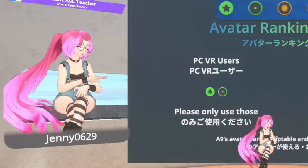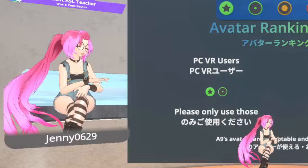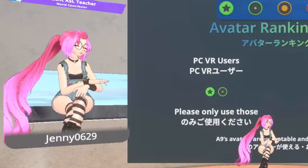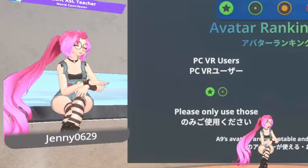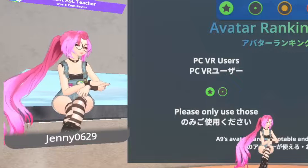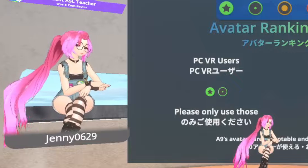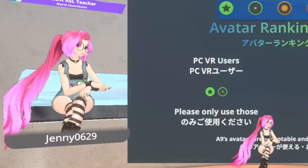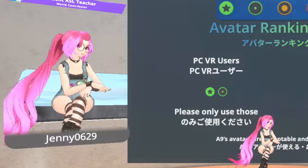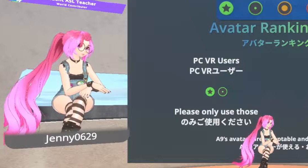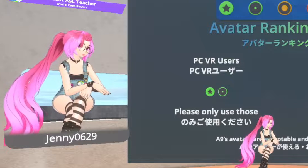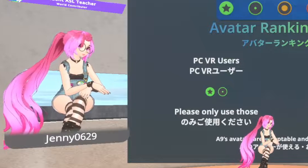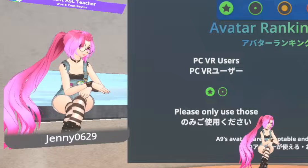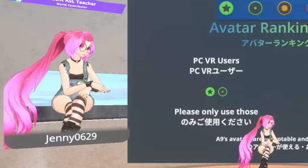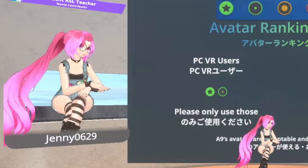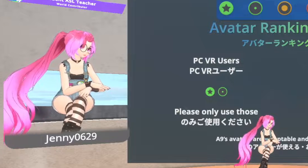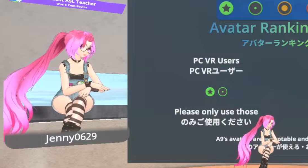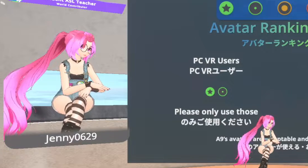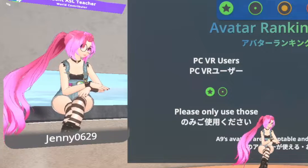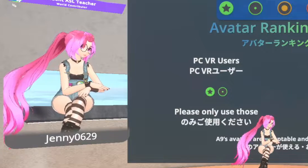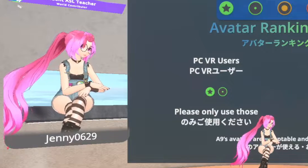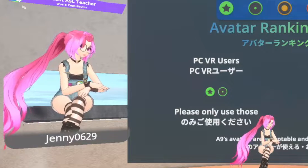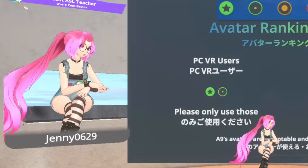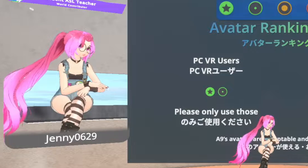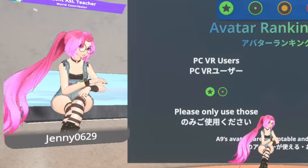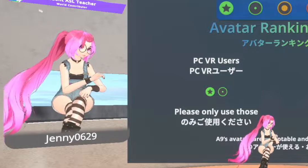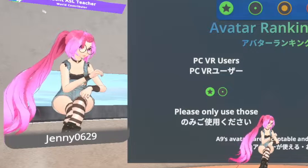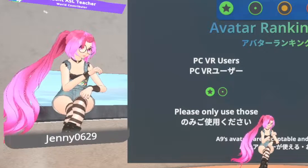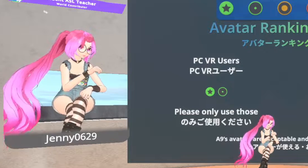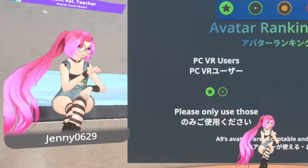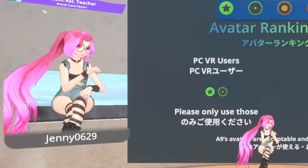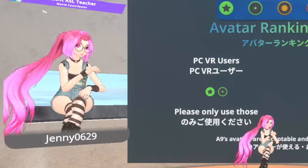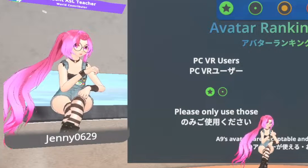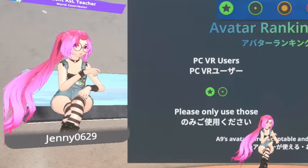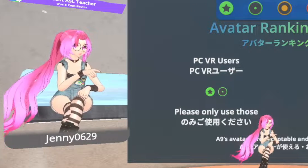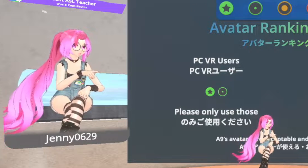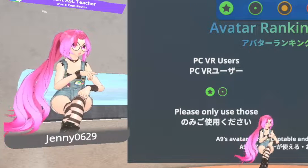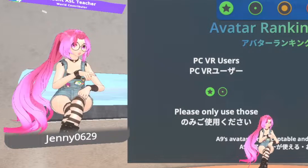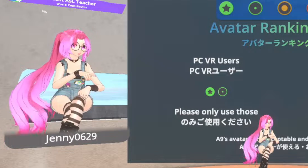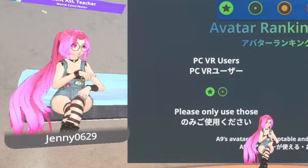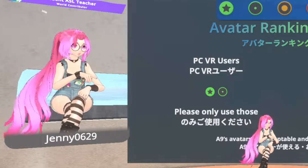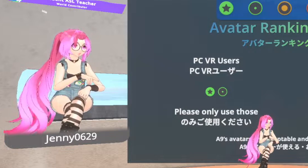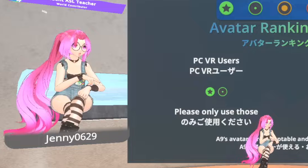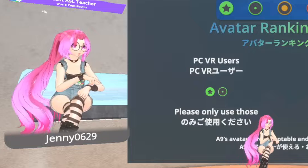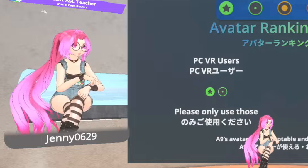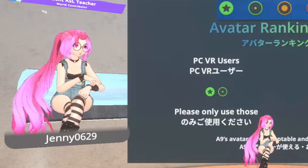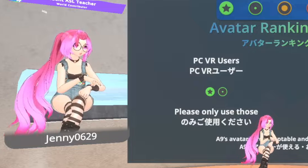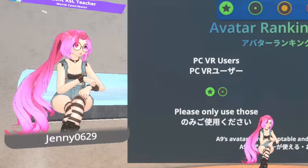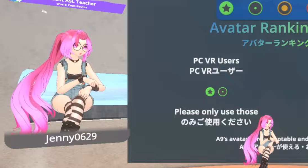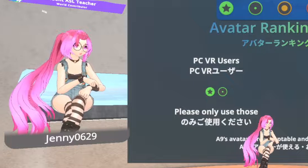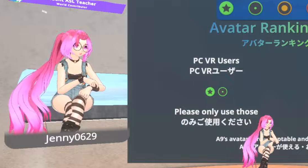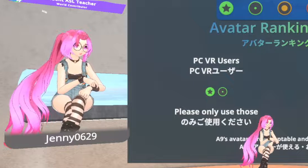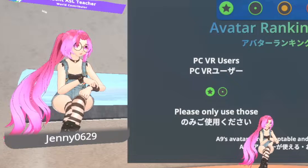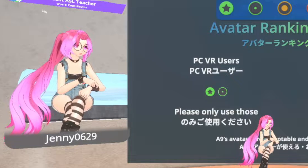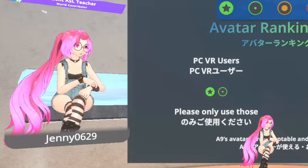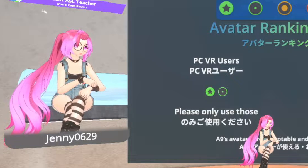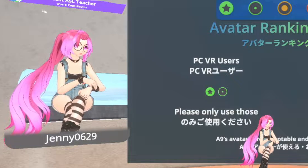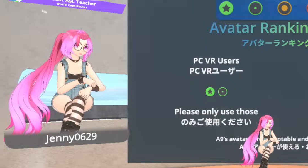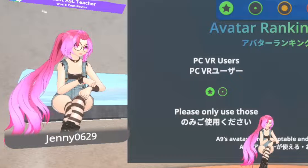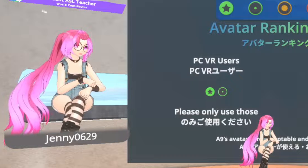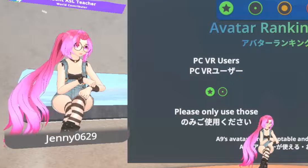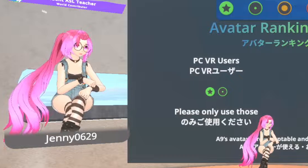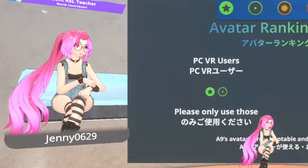Okay, Like if you cool. wanted to specify like a bright blue or a dark blue. Sure. Okay, Yum Yum also?